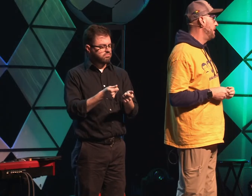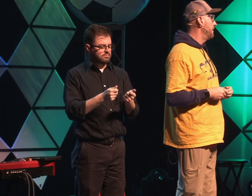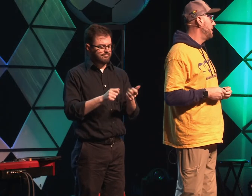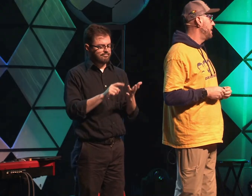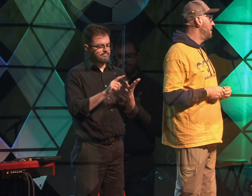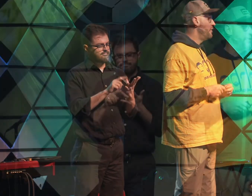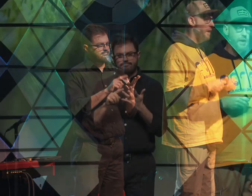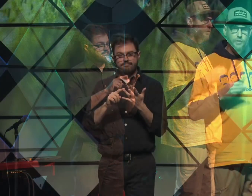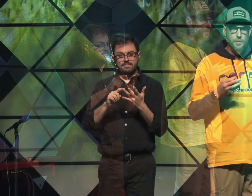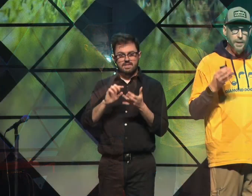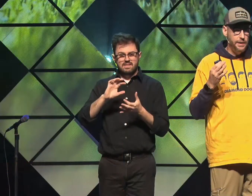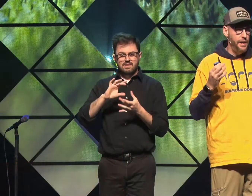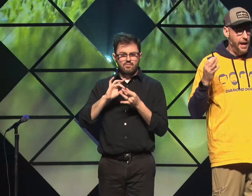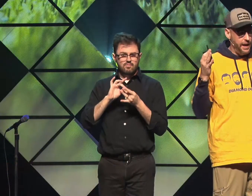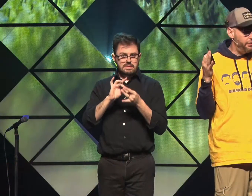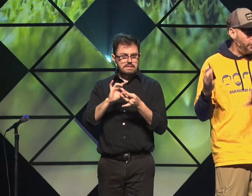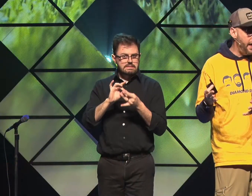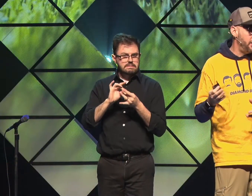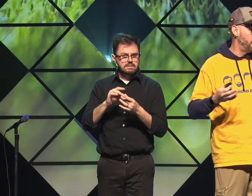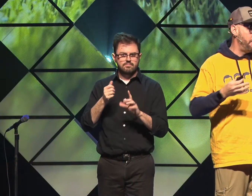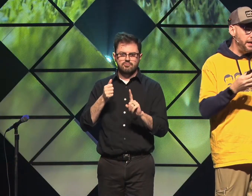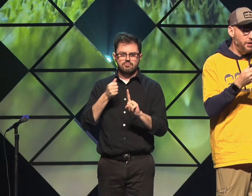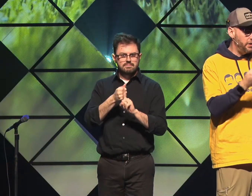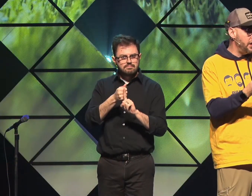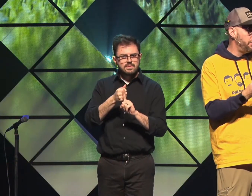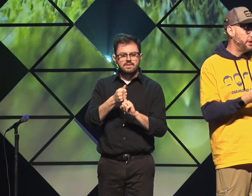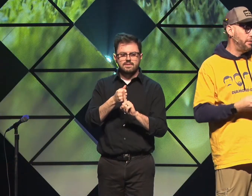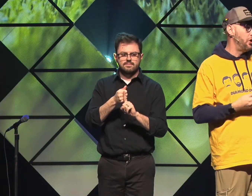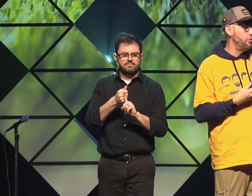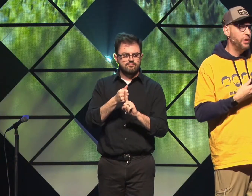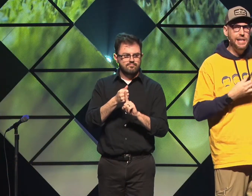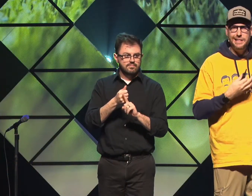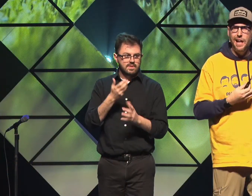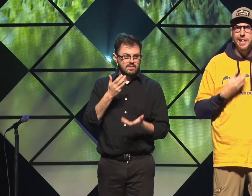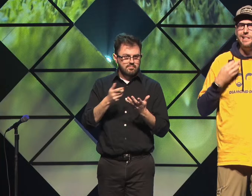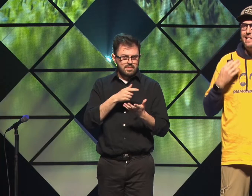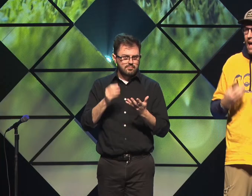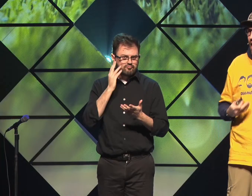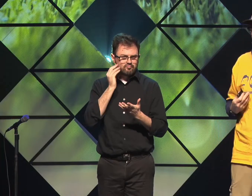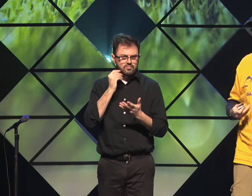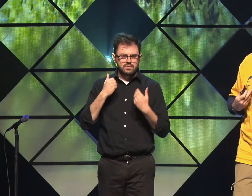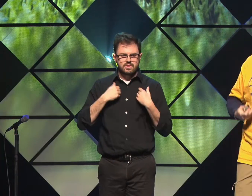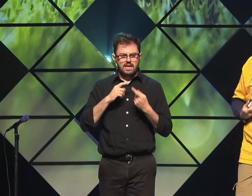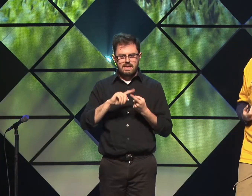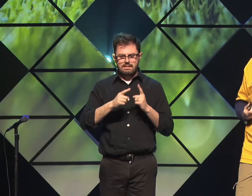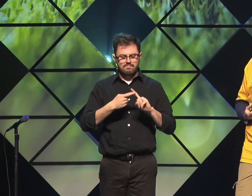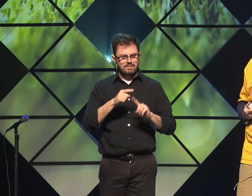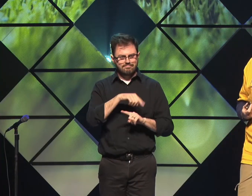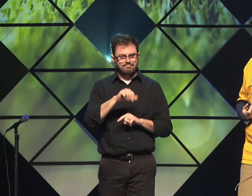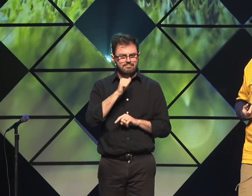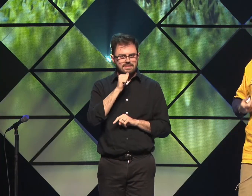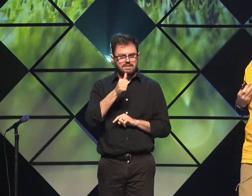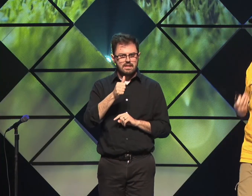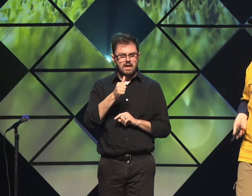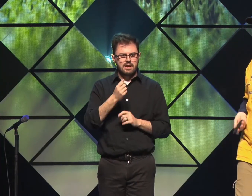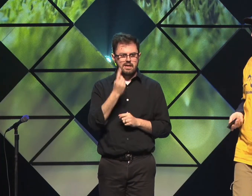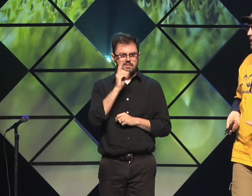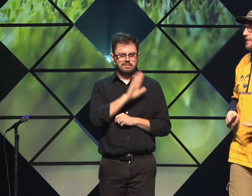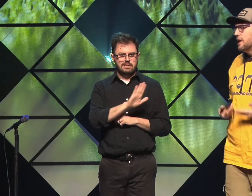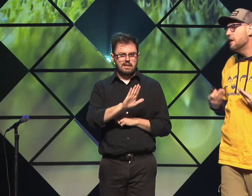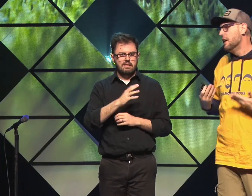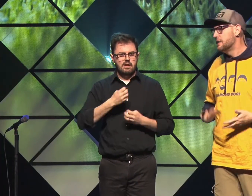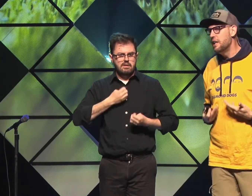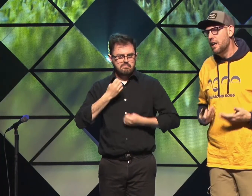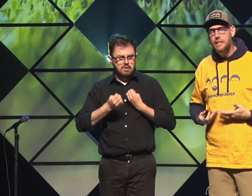affected. If you've ever had a friend and in a relationship with someone who really is not in touch with their emotions, in touch with their